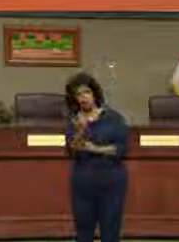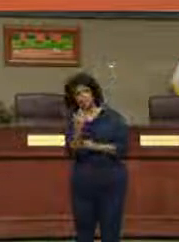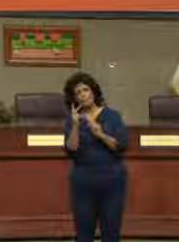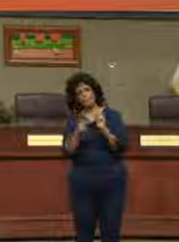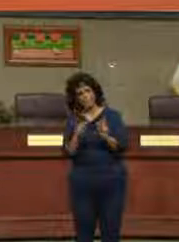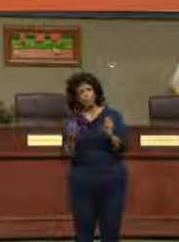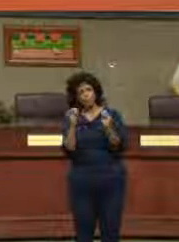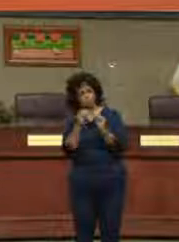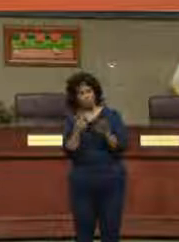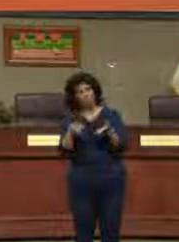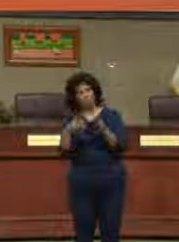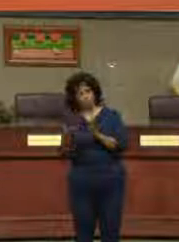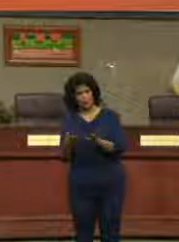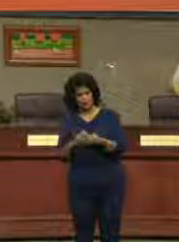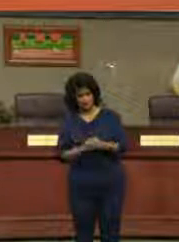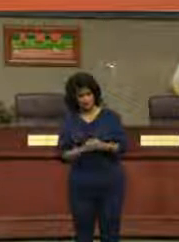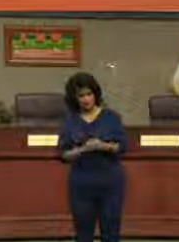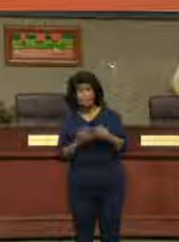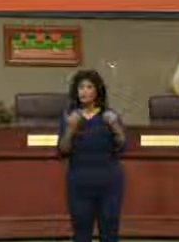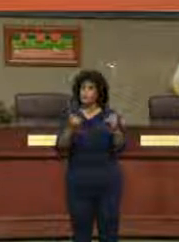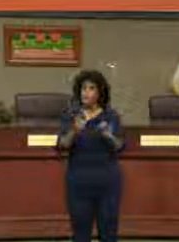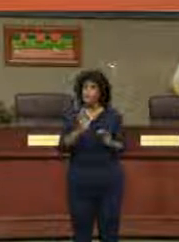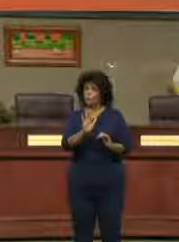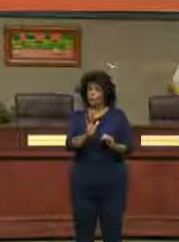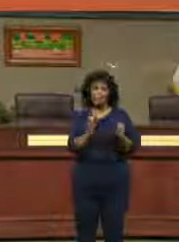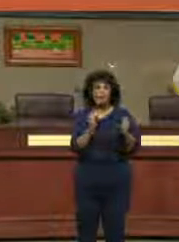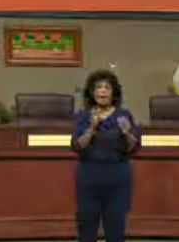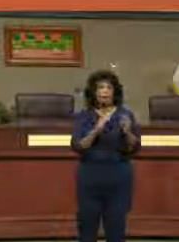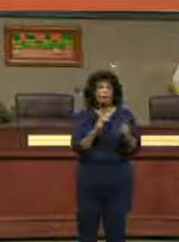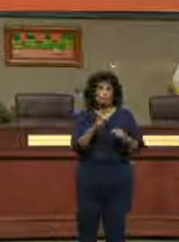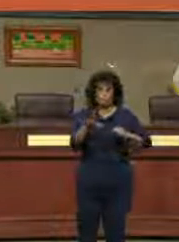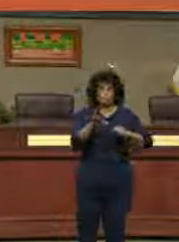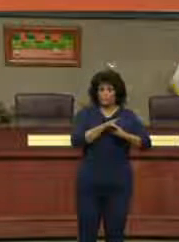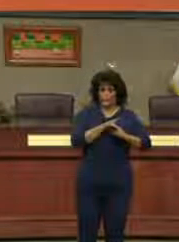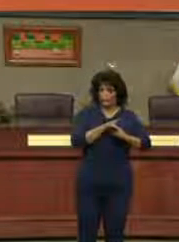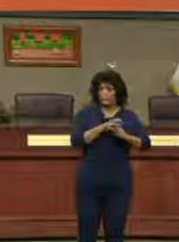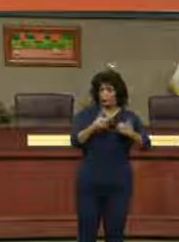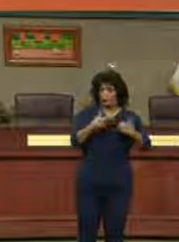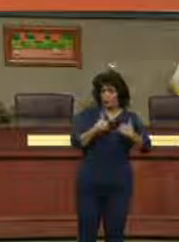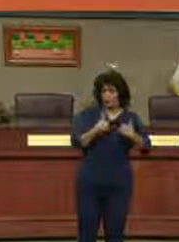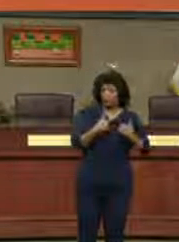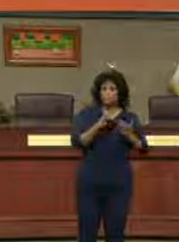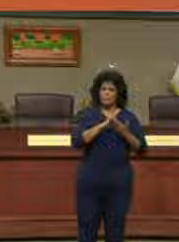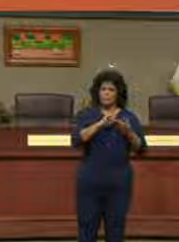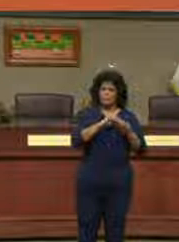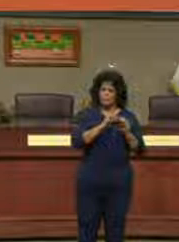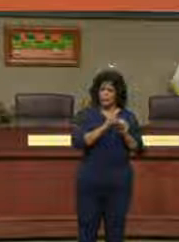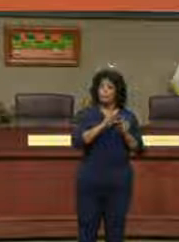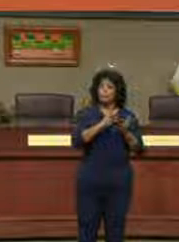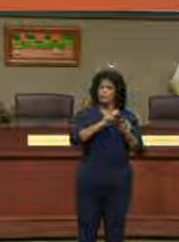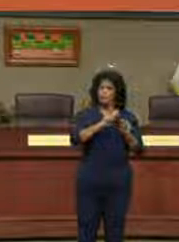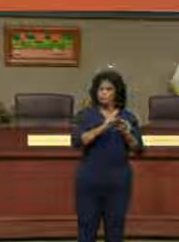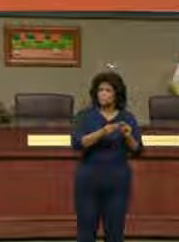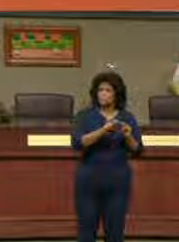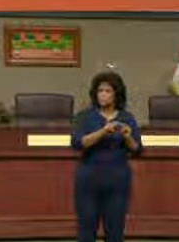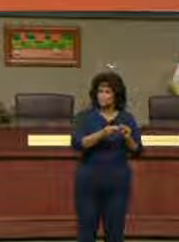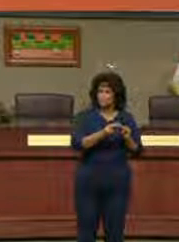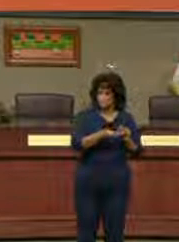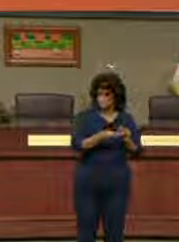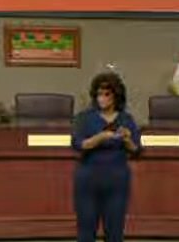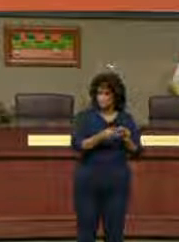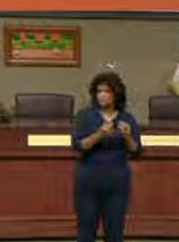down. That's good news. It is now 5.49%. Just 4 days ago, it